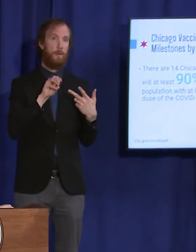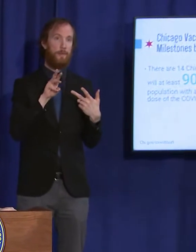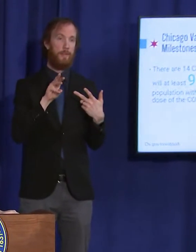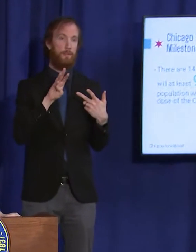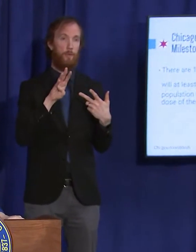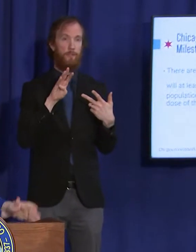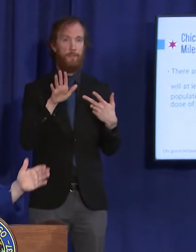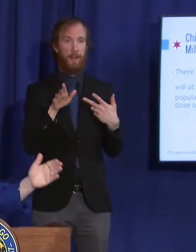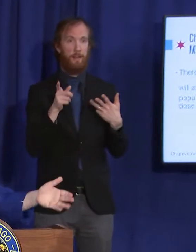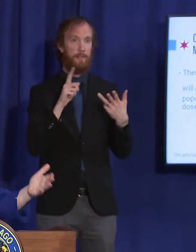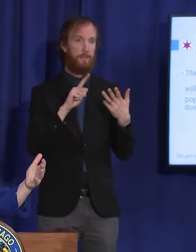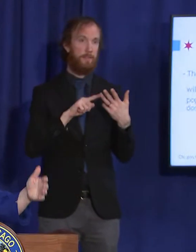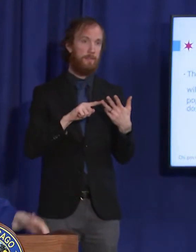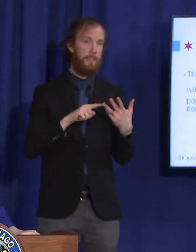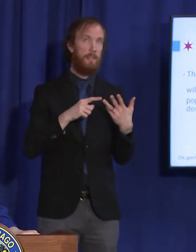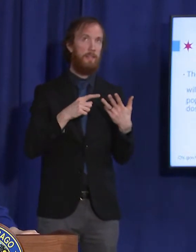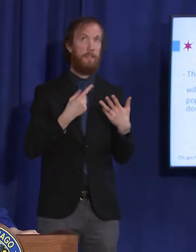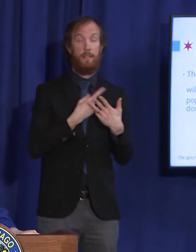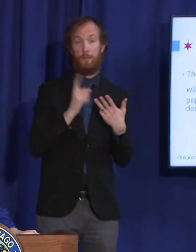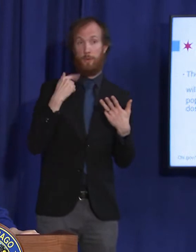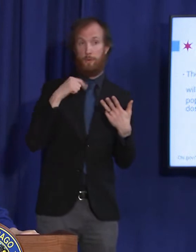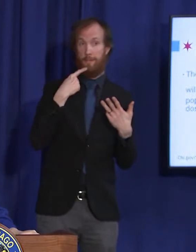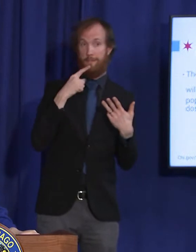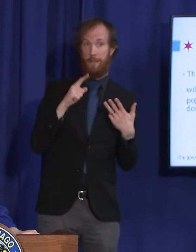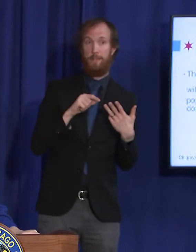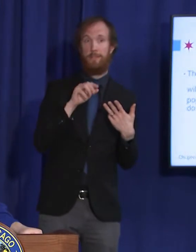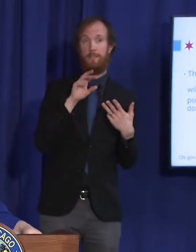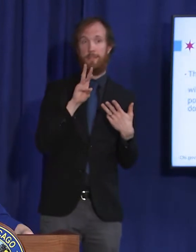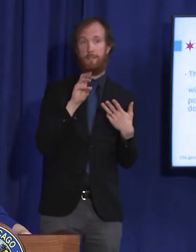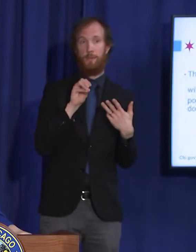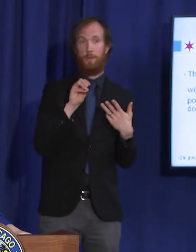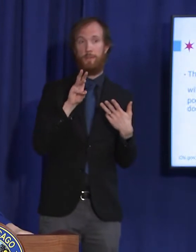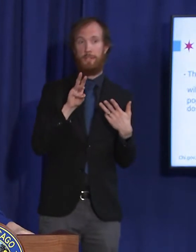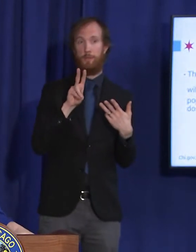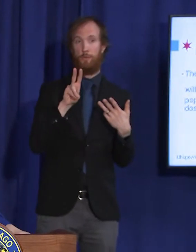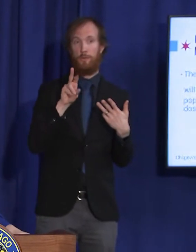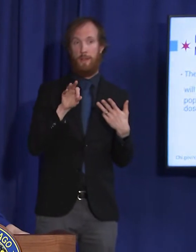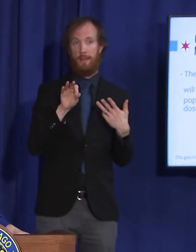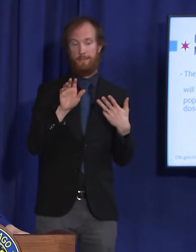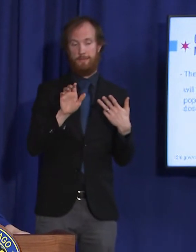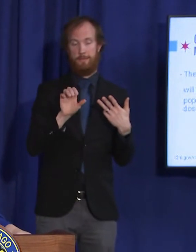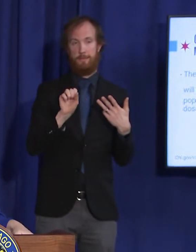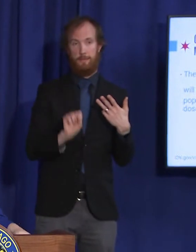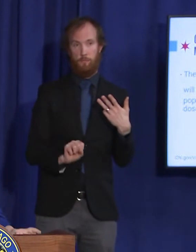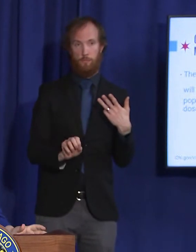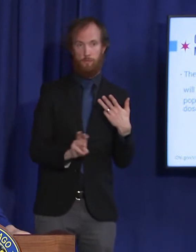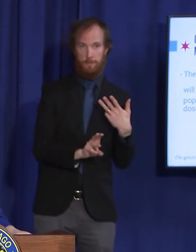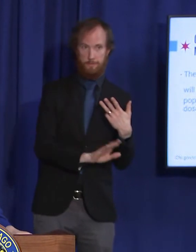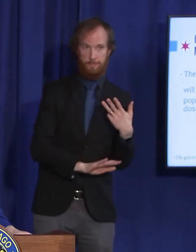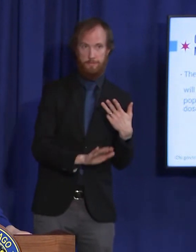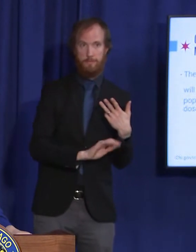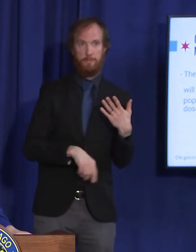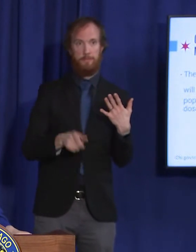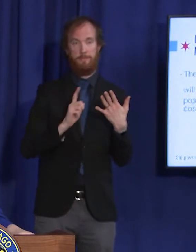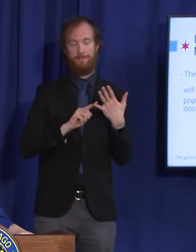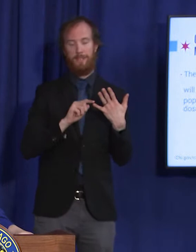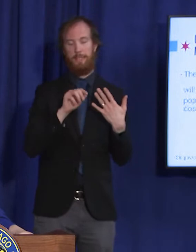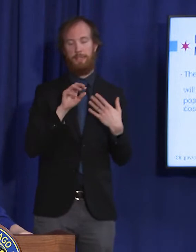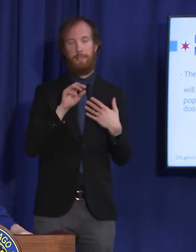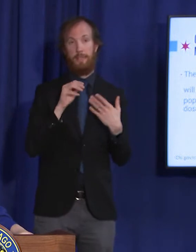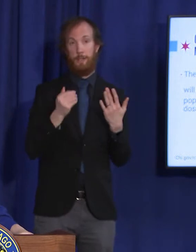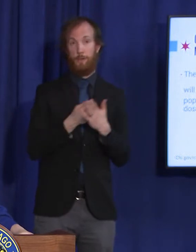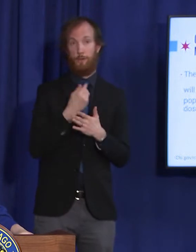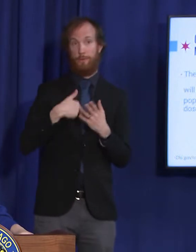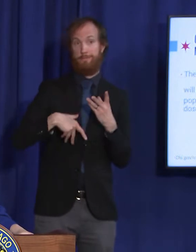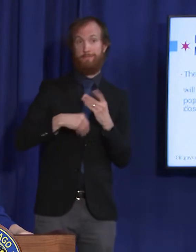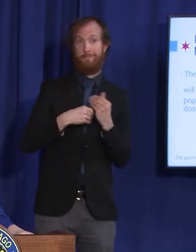Rogers Park and West Ridge. Last week we announced 60629 down in the Southwest, Ashburn, Chicago Lawn, Gage Park. And new this